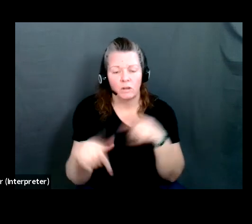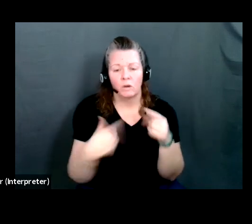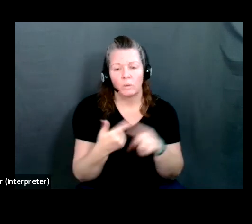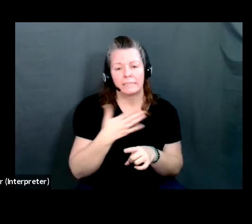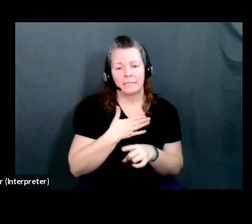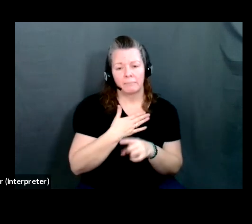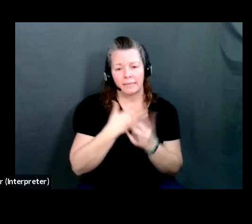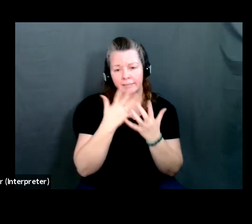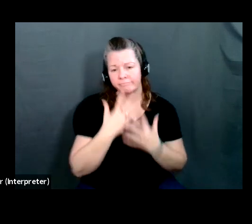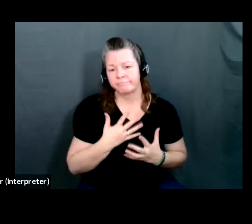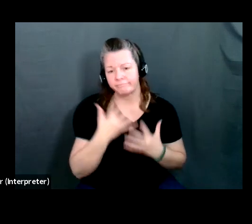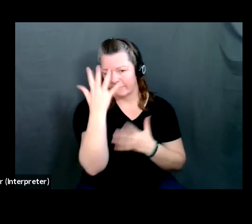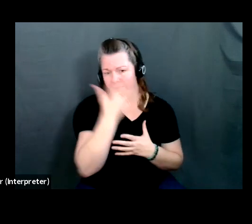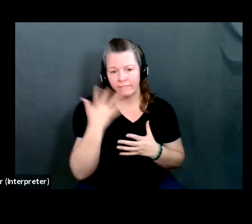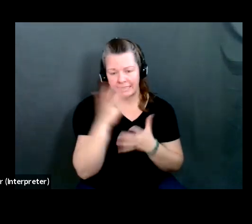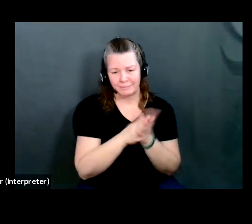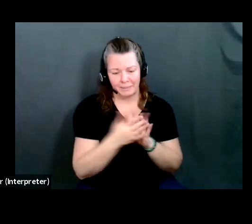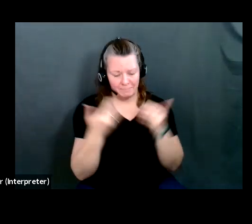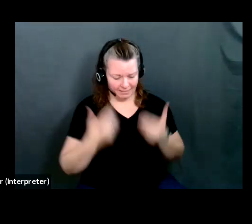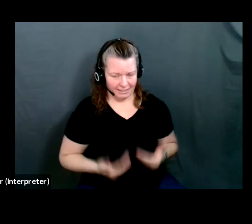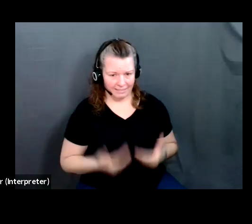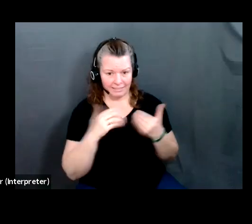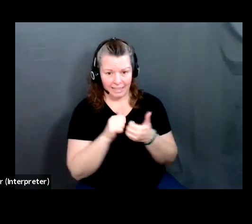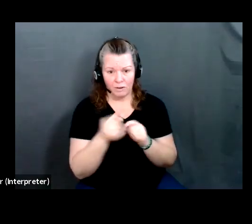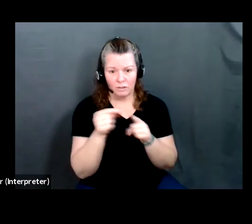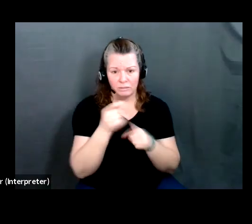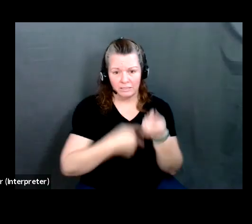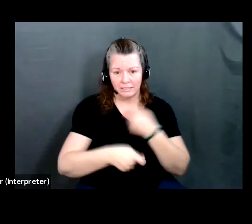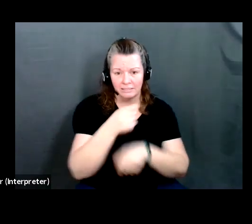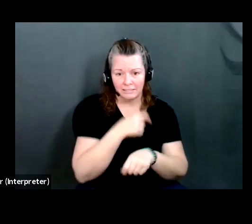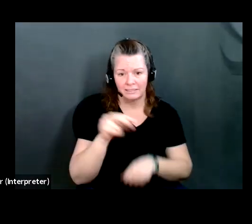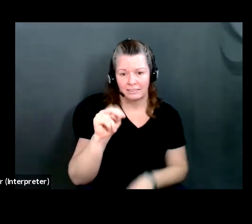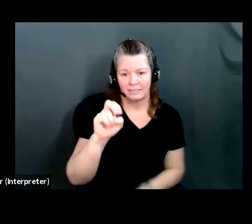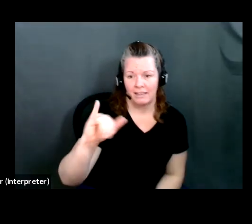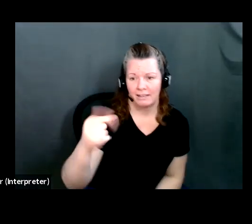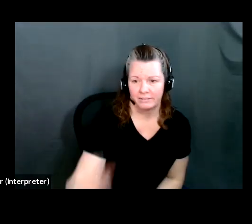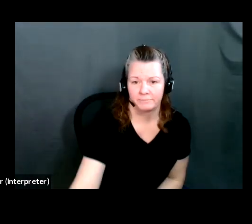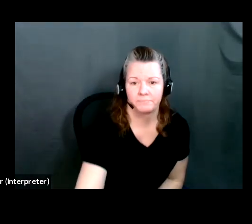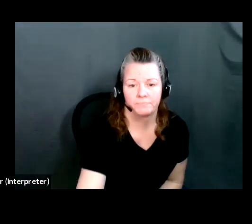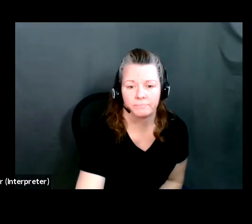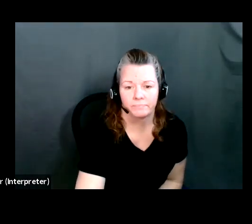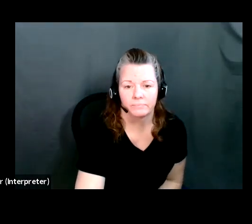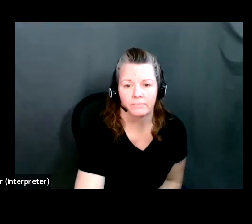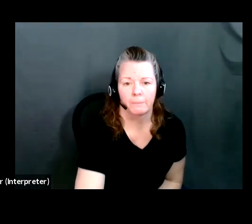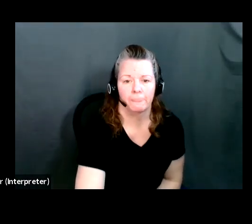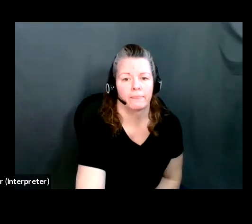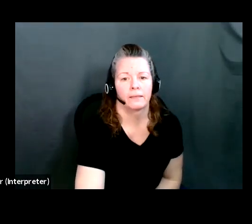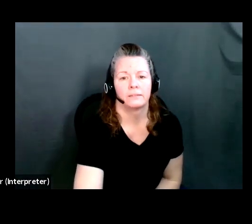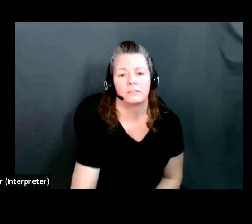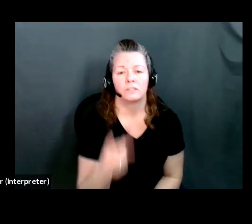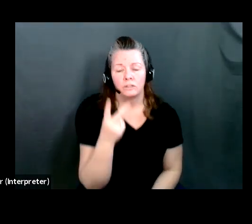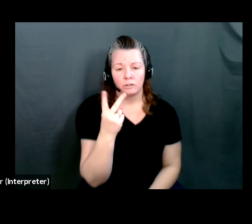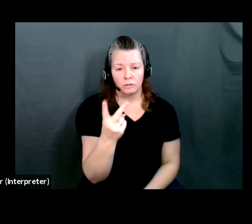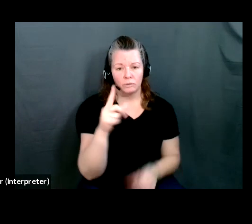pull itself into this form? How did words replace nay? Two legs took my four,